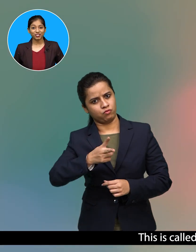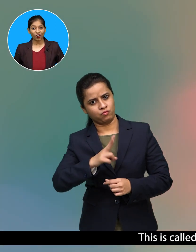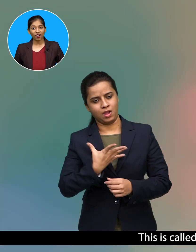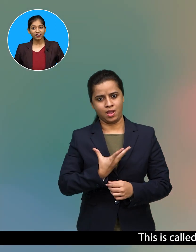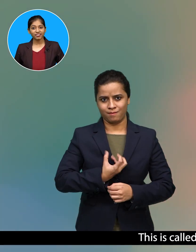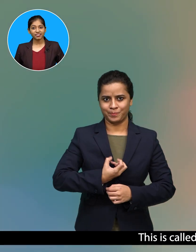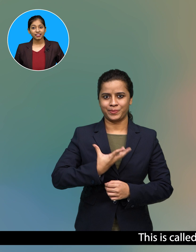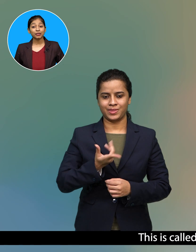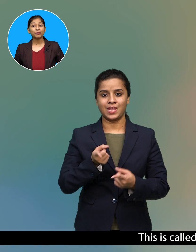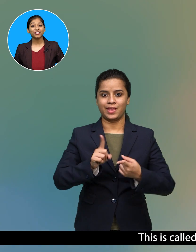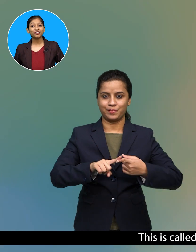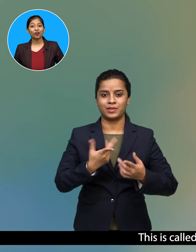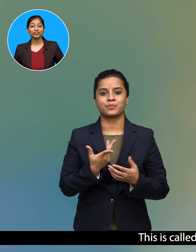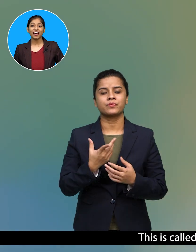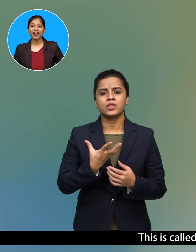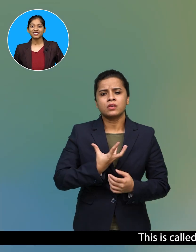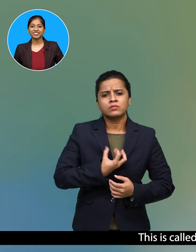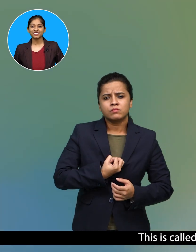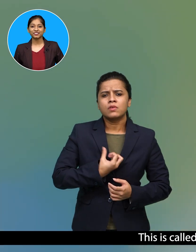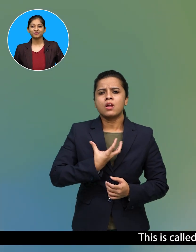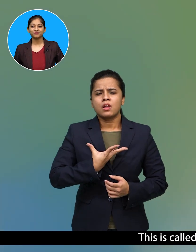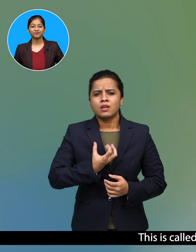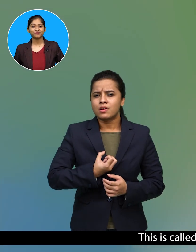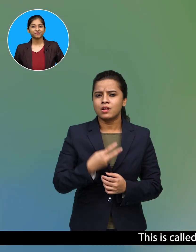It is called the beating of the heart.